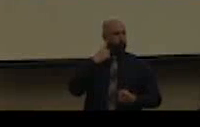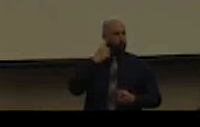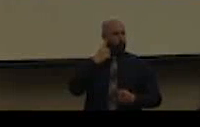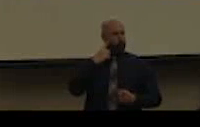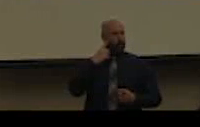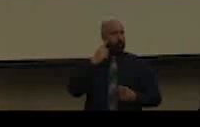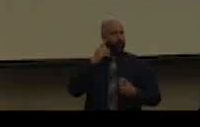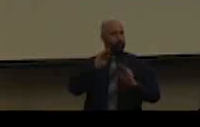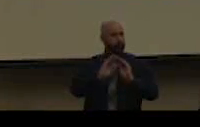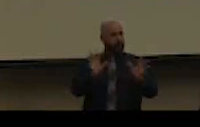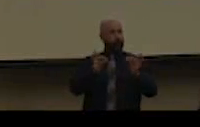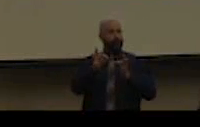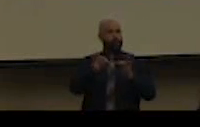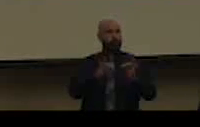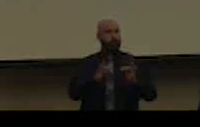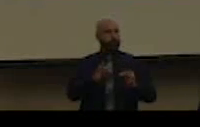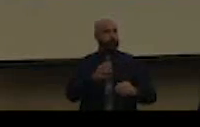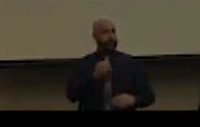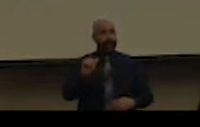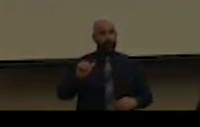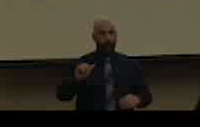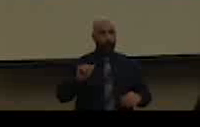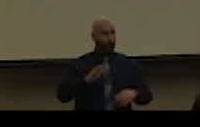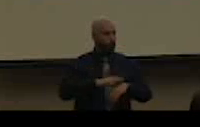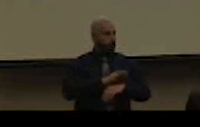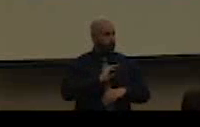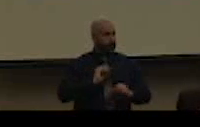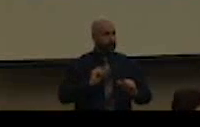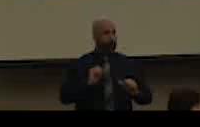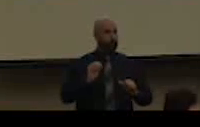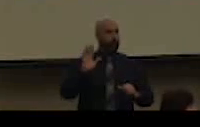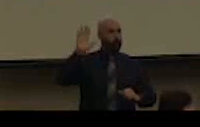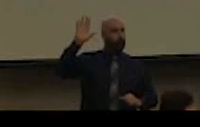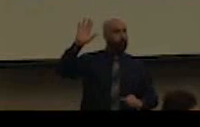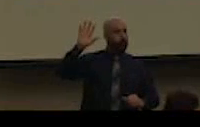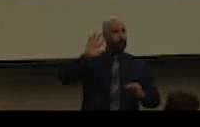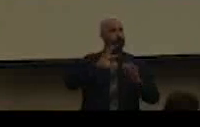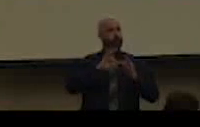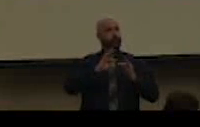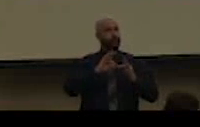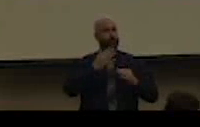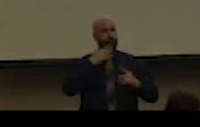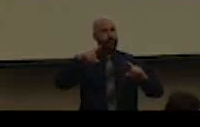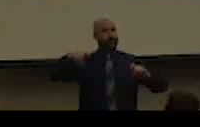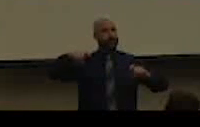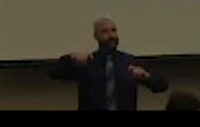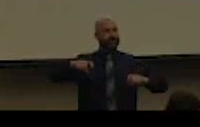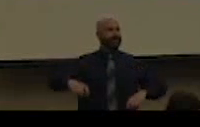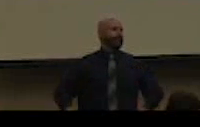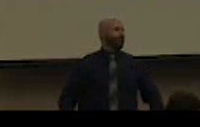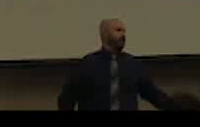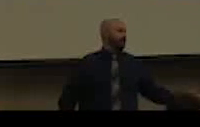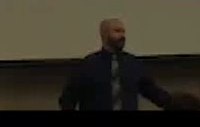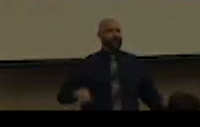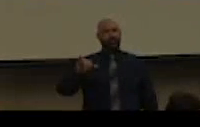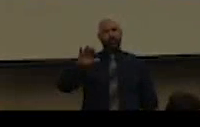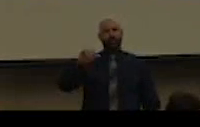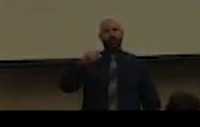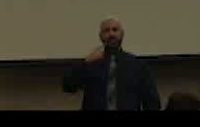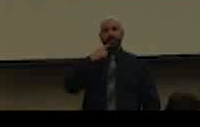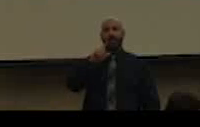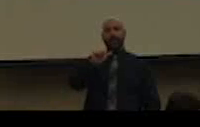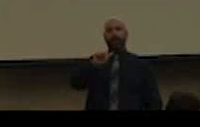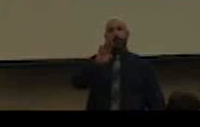Go over your vision for LAB, or can we talk about a vision? Because I don't think I've ever heard it articulated. Sure, and anyone on the commission can jump in. This is a good test. So LAB to 3 essentially